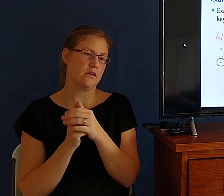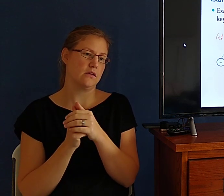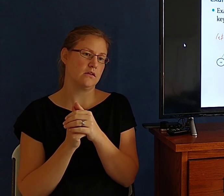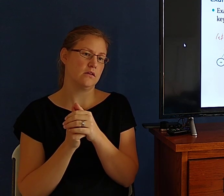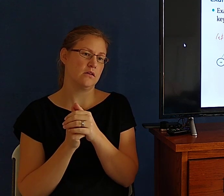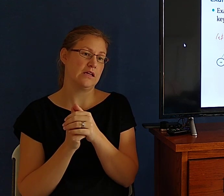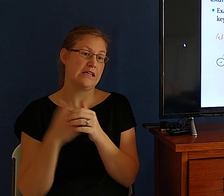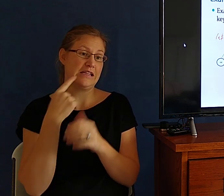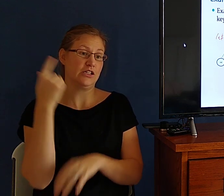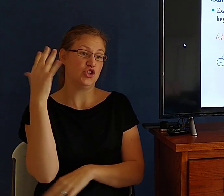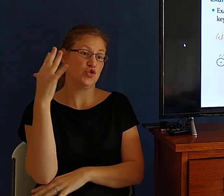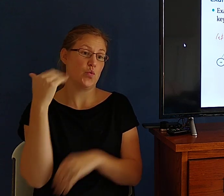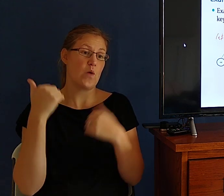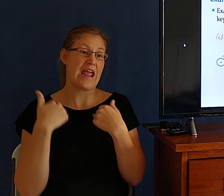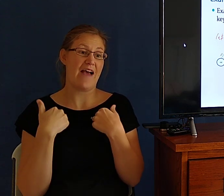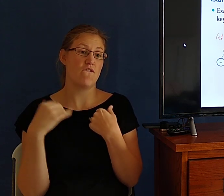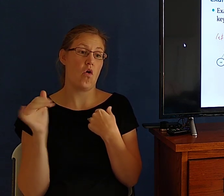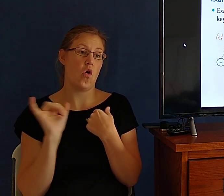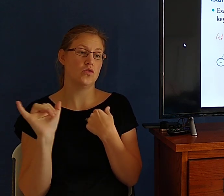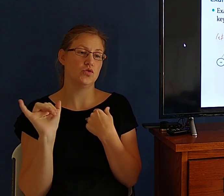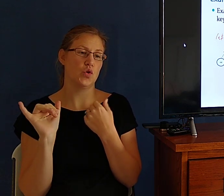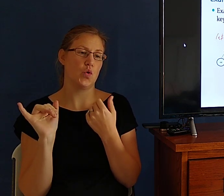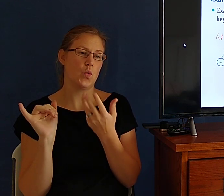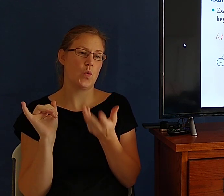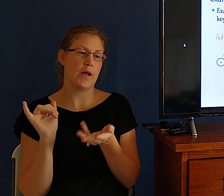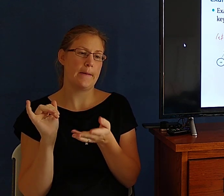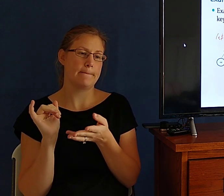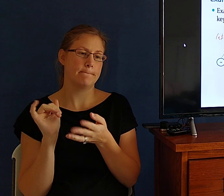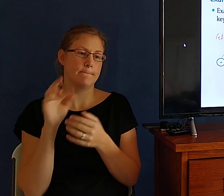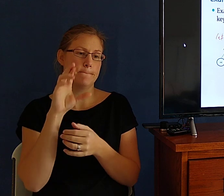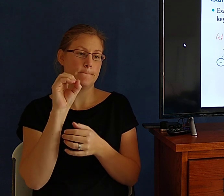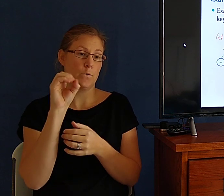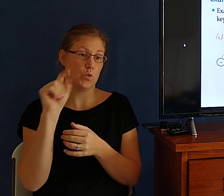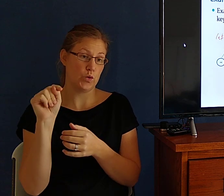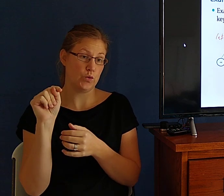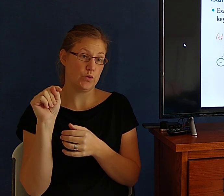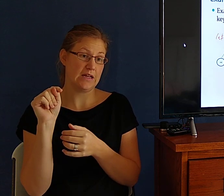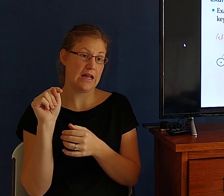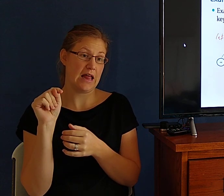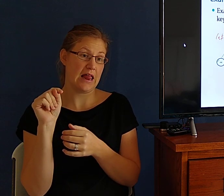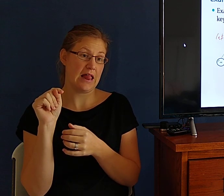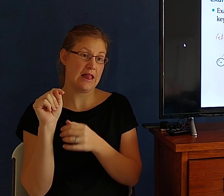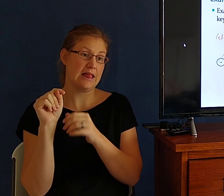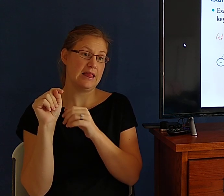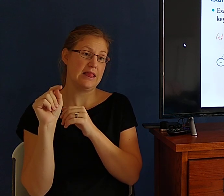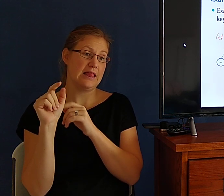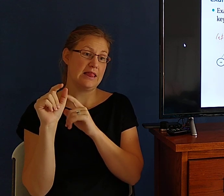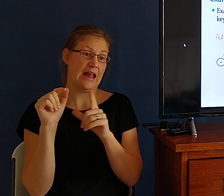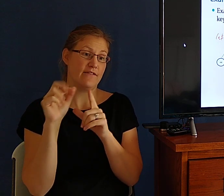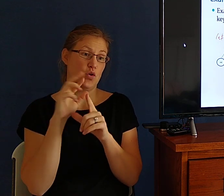this tree we have also root, left, right, root,